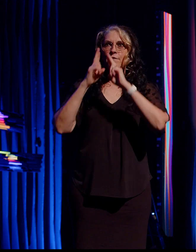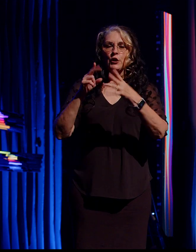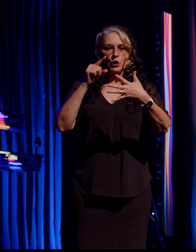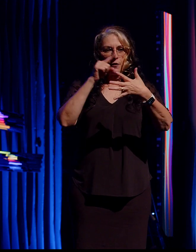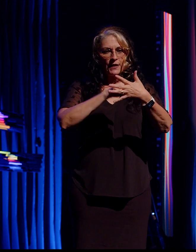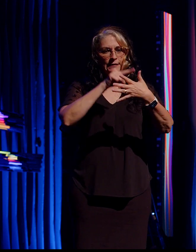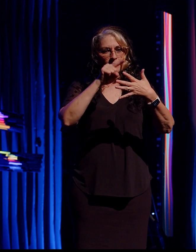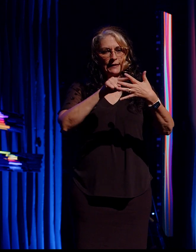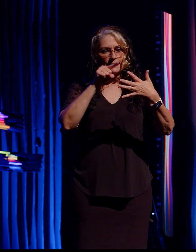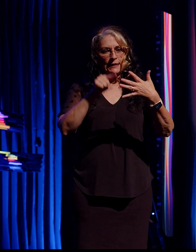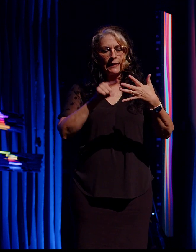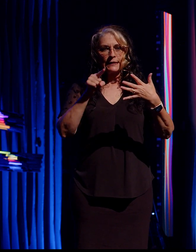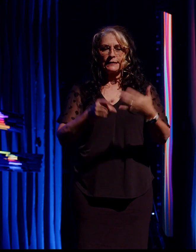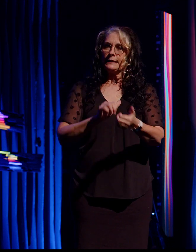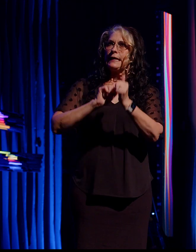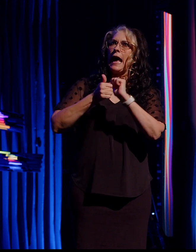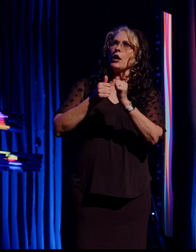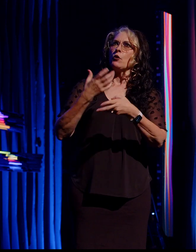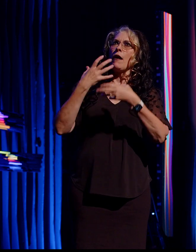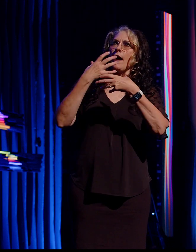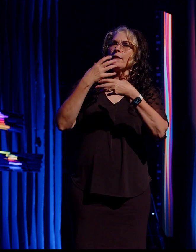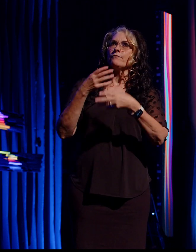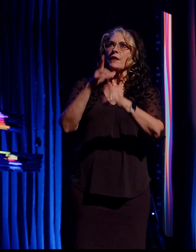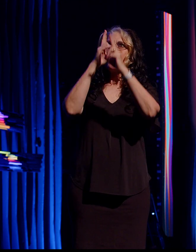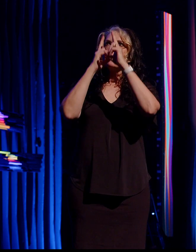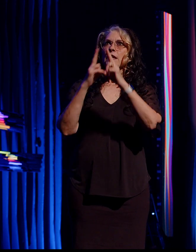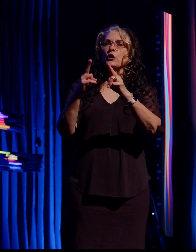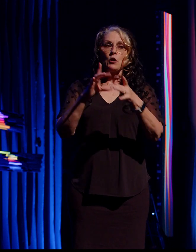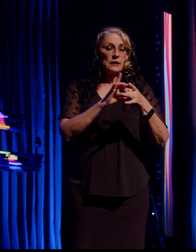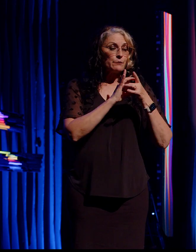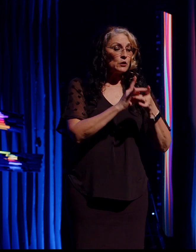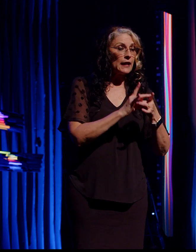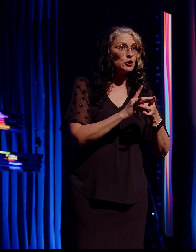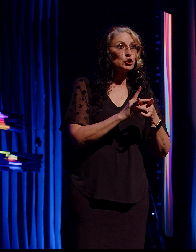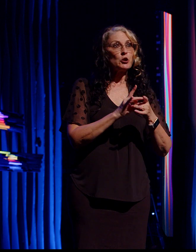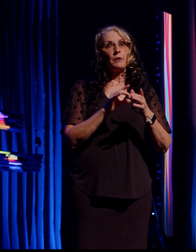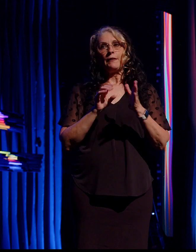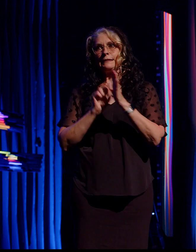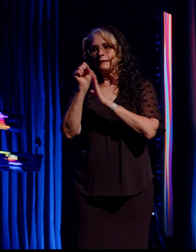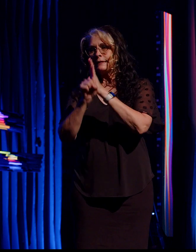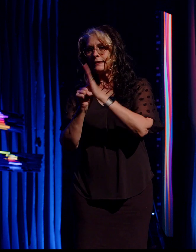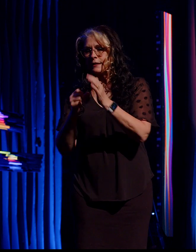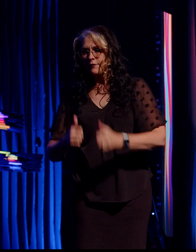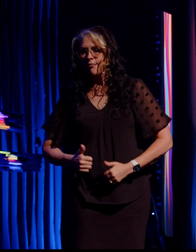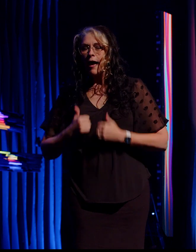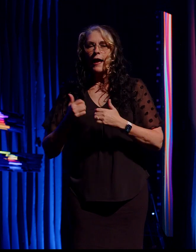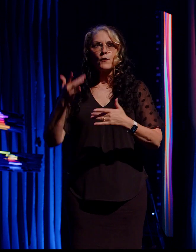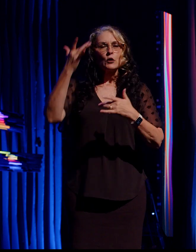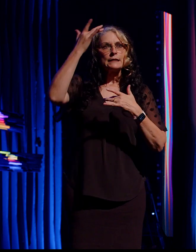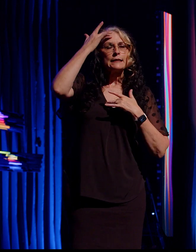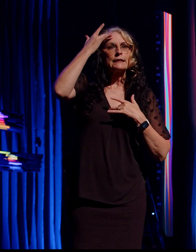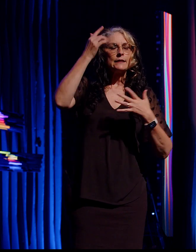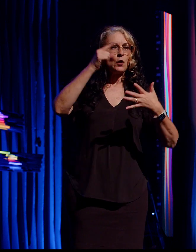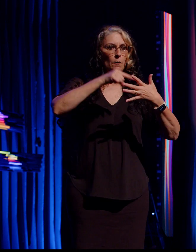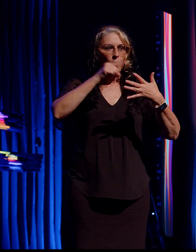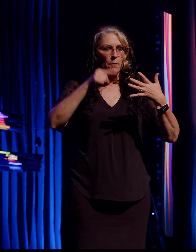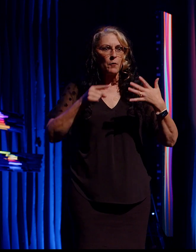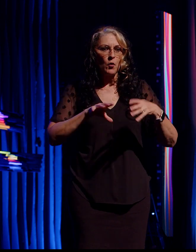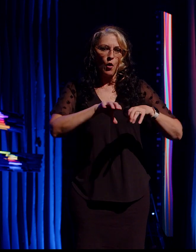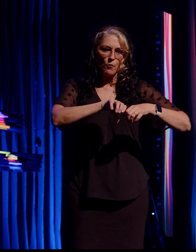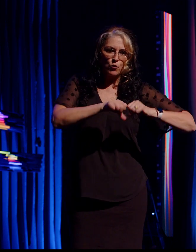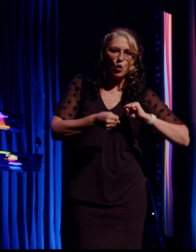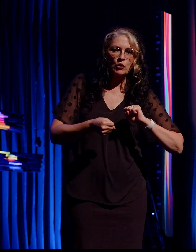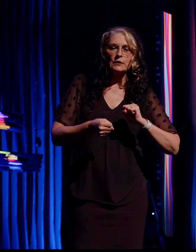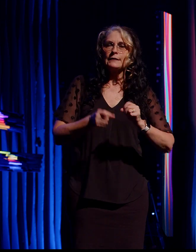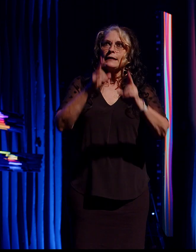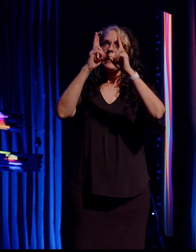I fear you in this? How do I fear you in this relationship? How do I fear you in this season of life? How do I fear you in sickness? How do I fear you in brokenness? How do